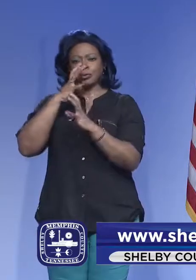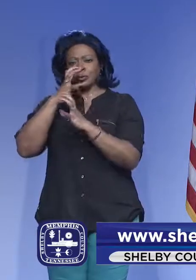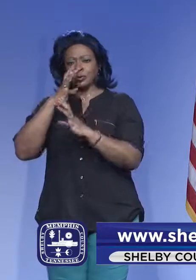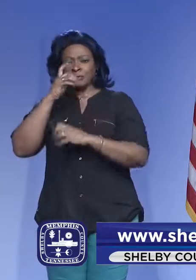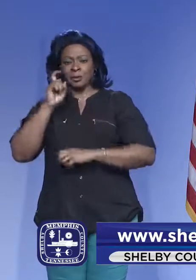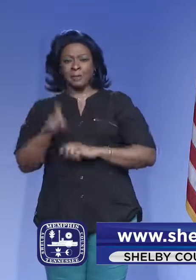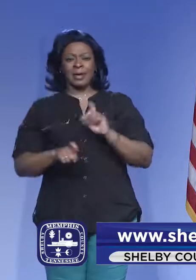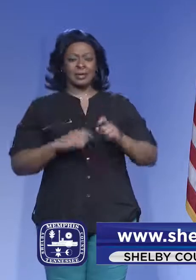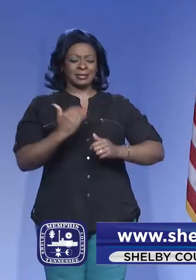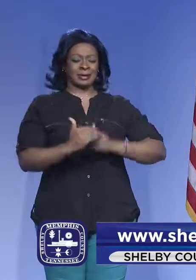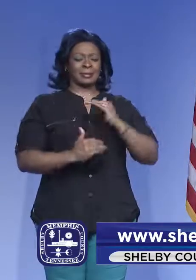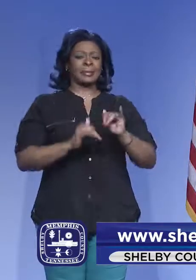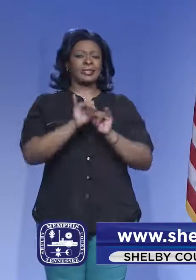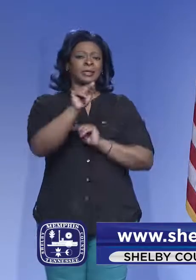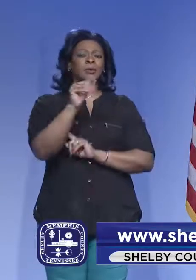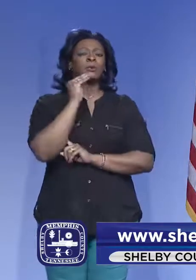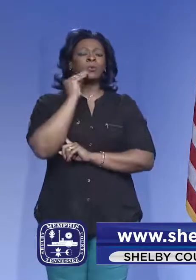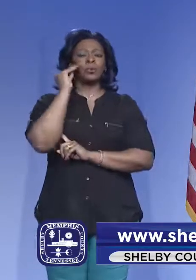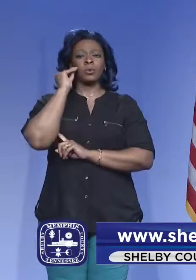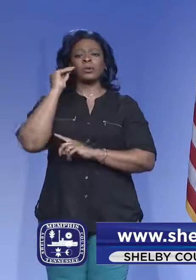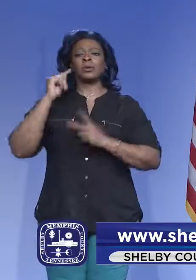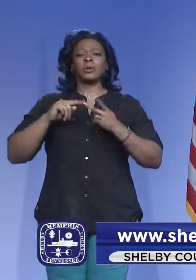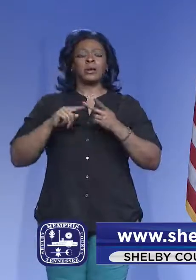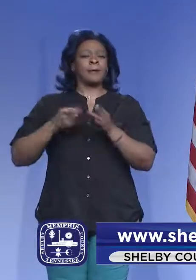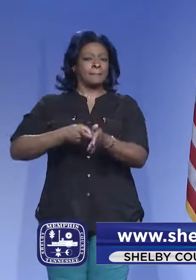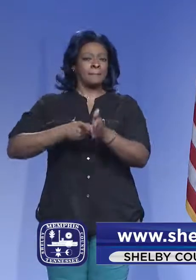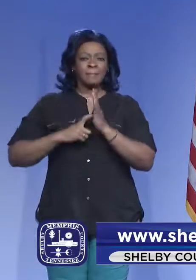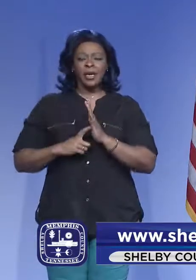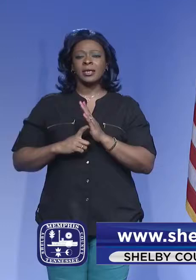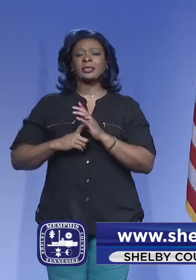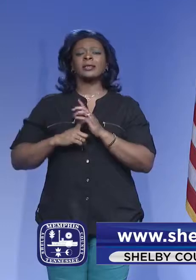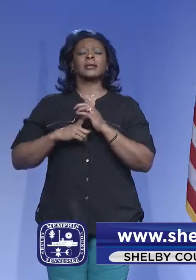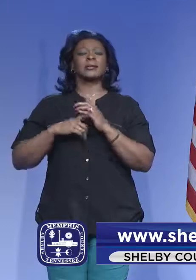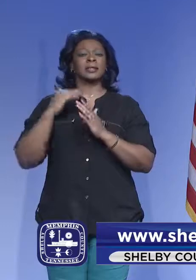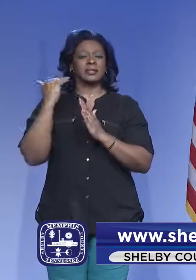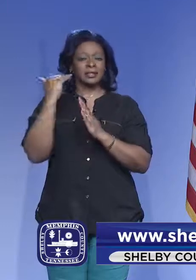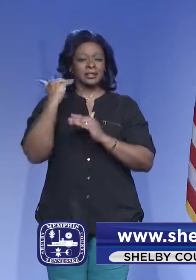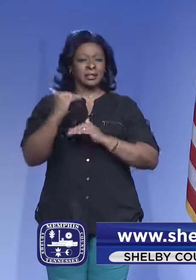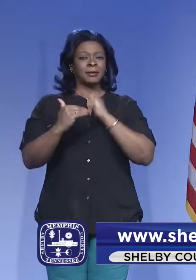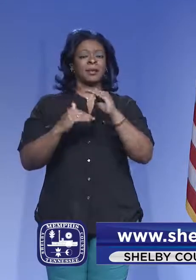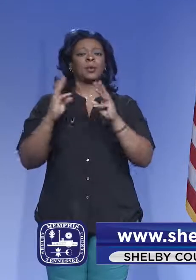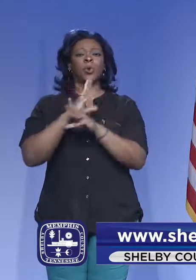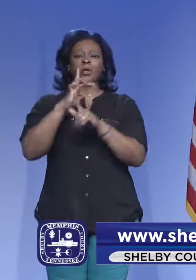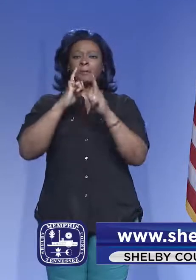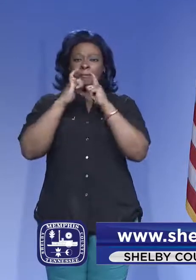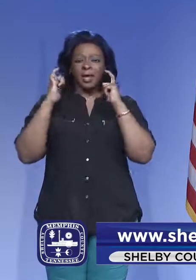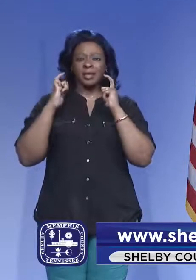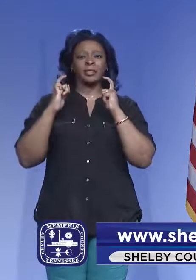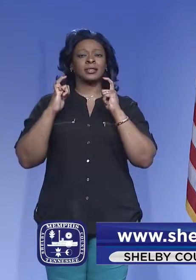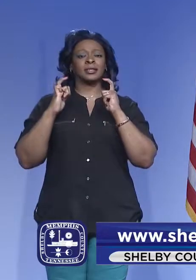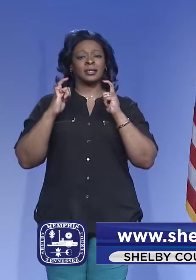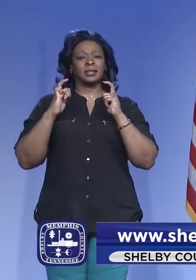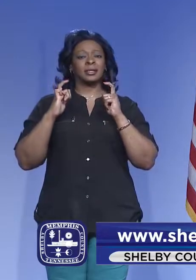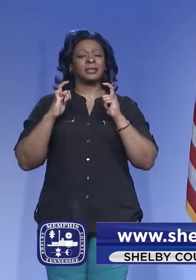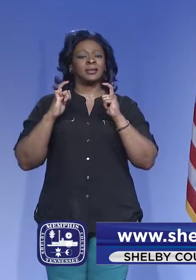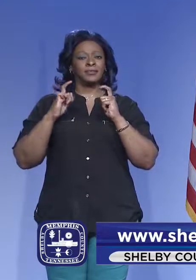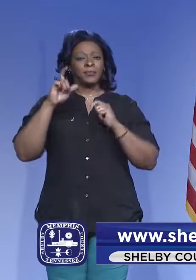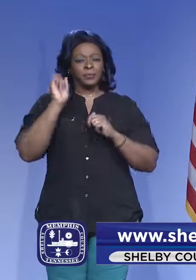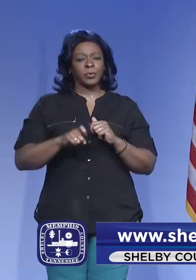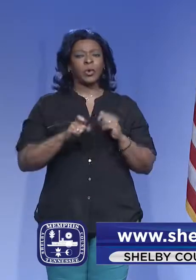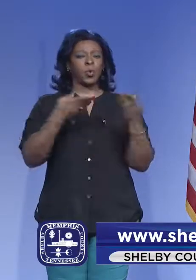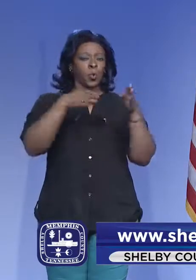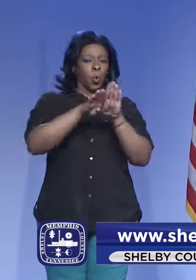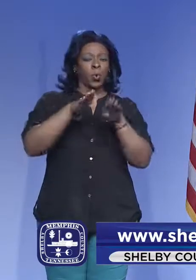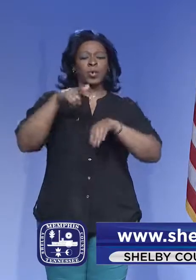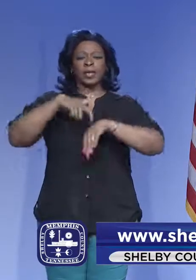measures. Stay at home, mandatory measures. You must wear your mask and must close